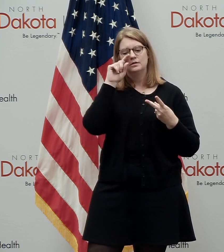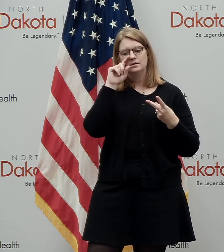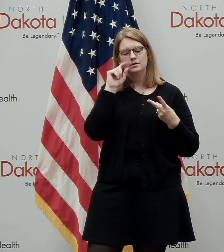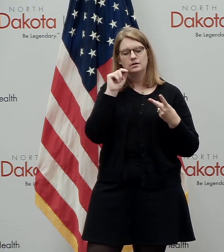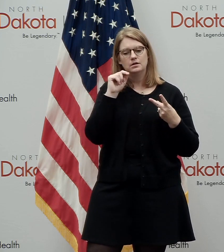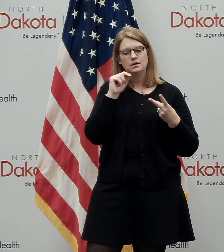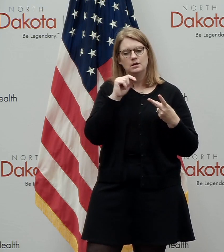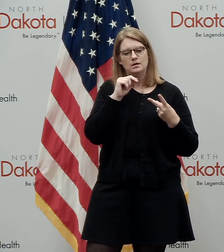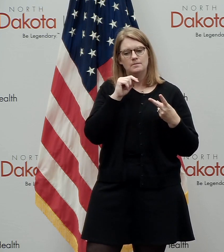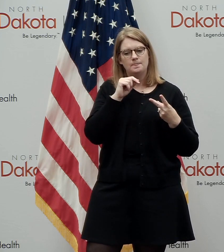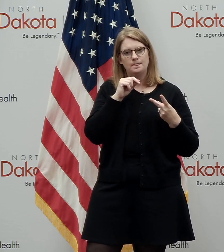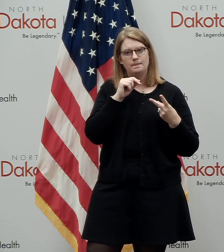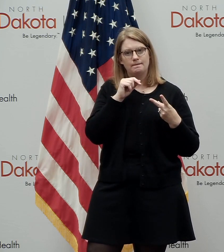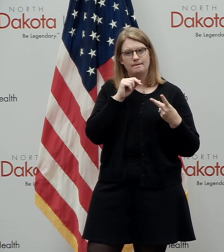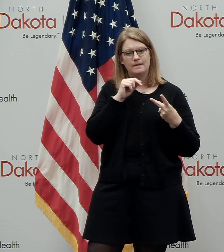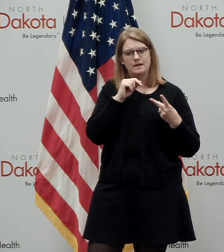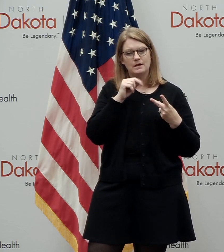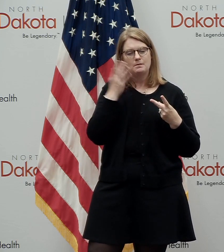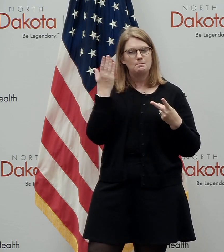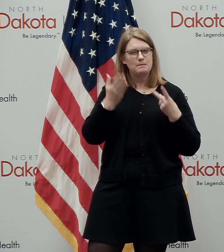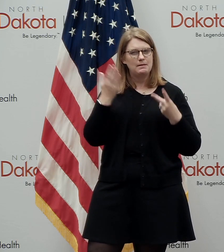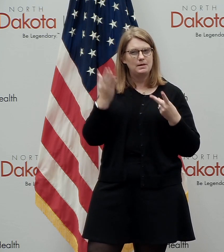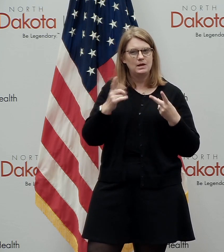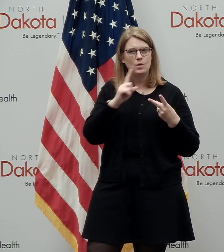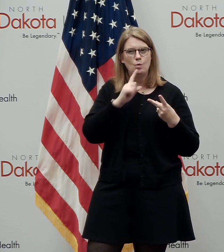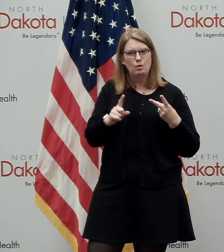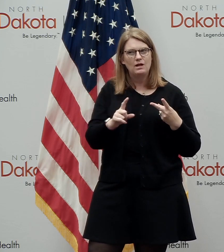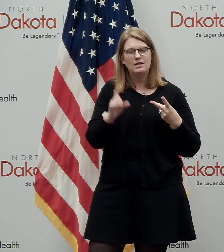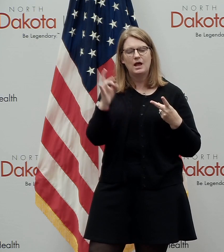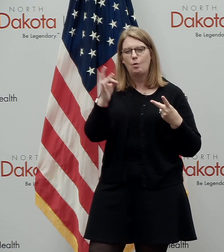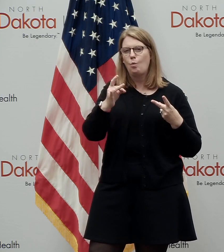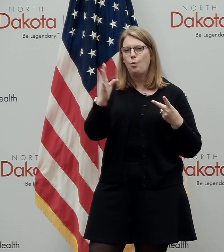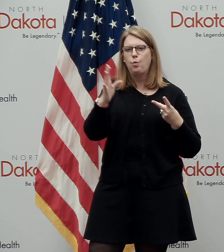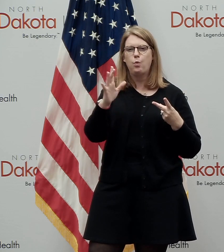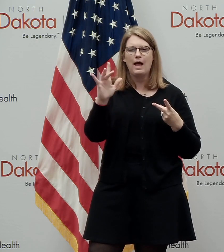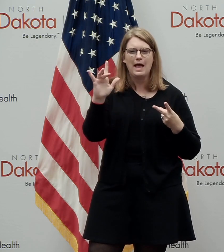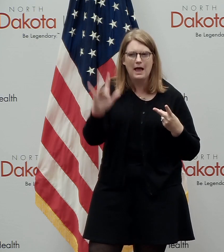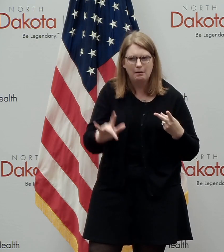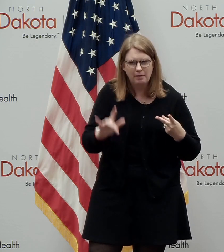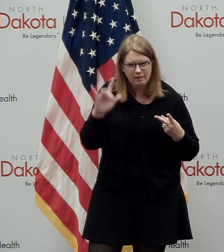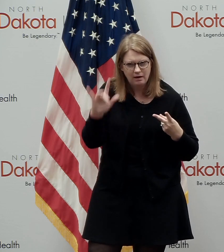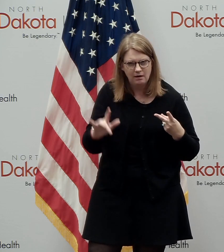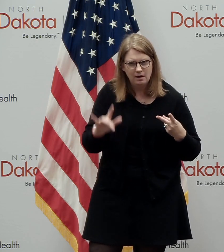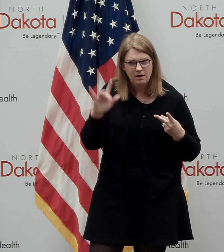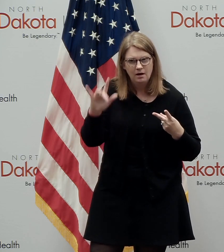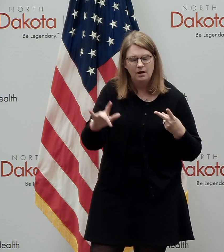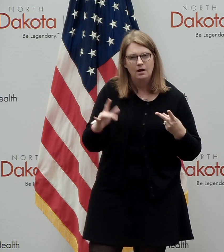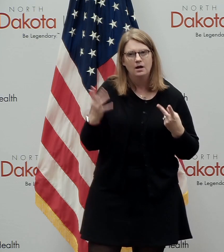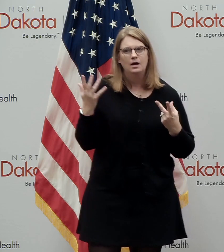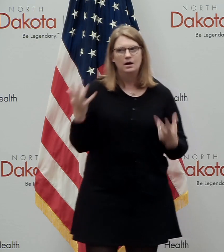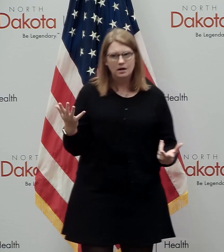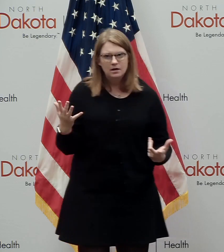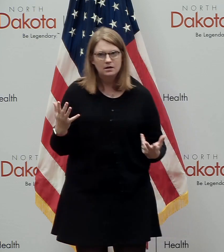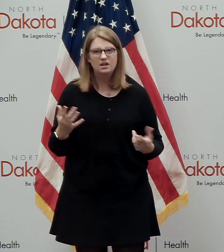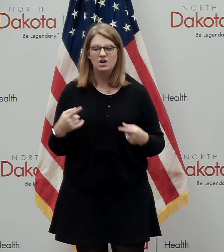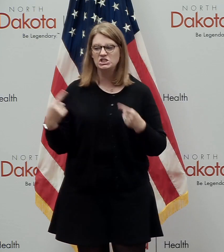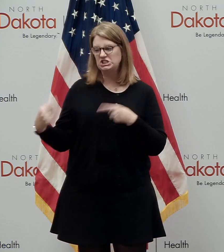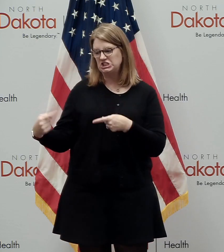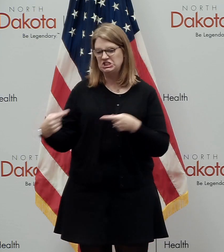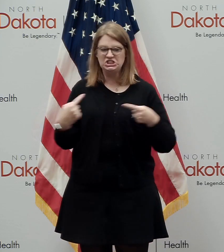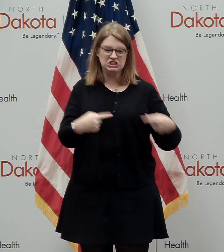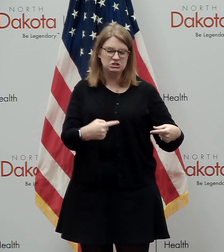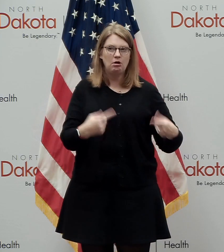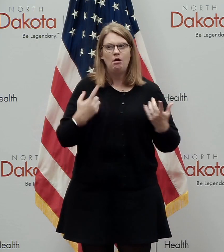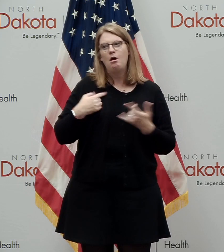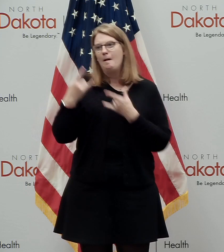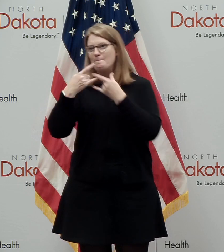in North Dakota for not just increased, but maybe radical empathy, because we really have an opportunity to just stop having a debate about